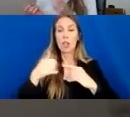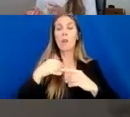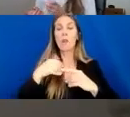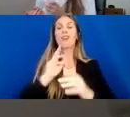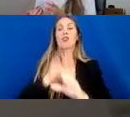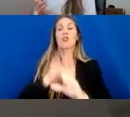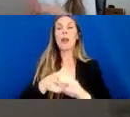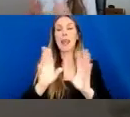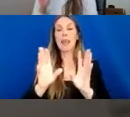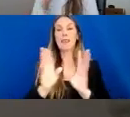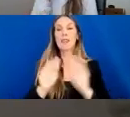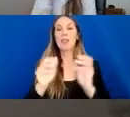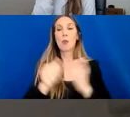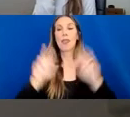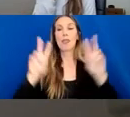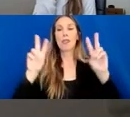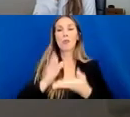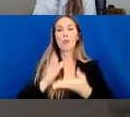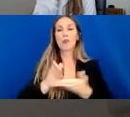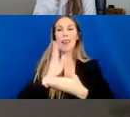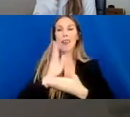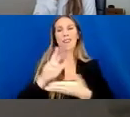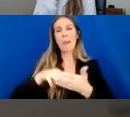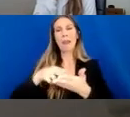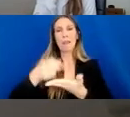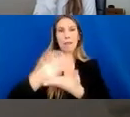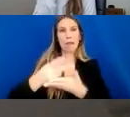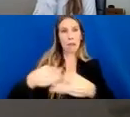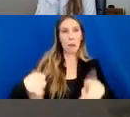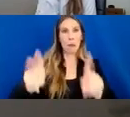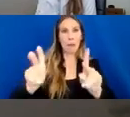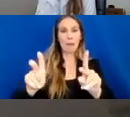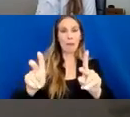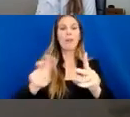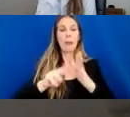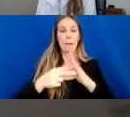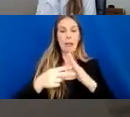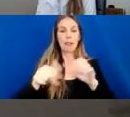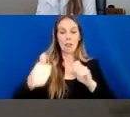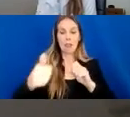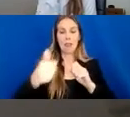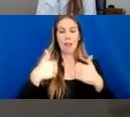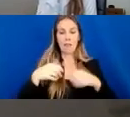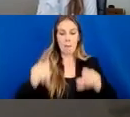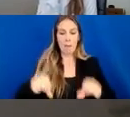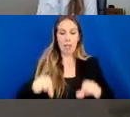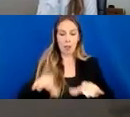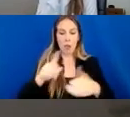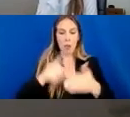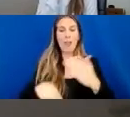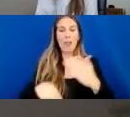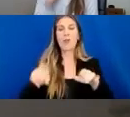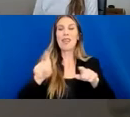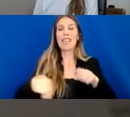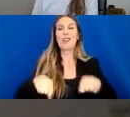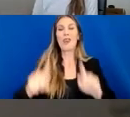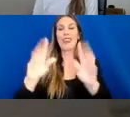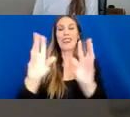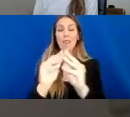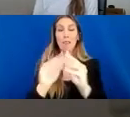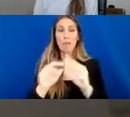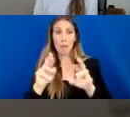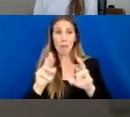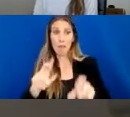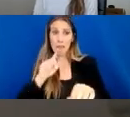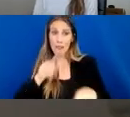it, or permission to be able to do what you need in those sessions. I hope that answers your question. And Rachel,